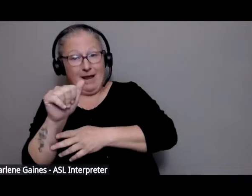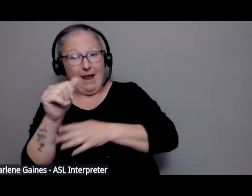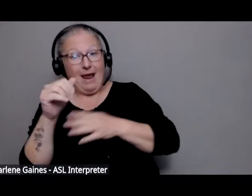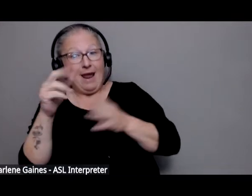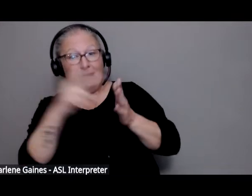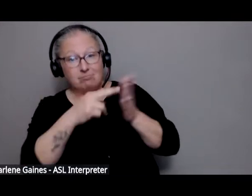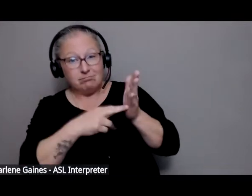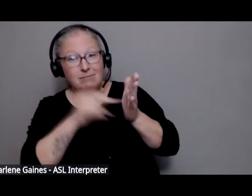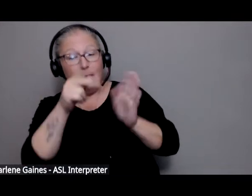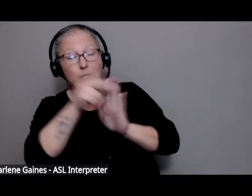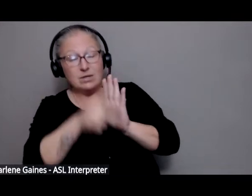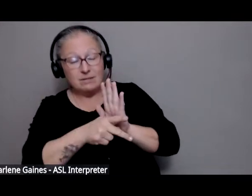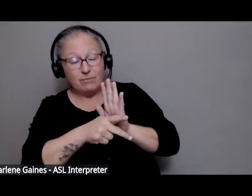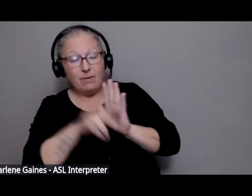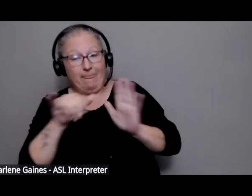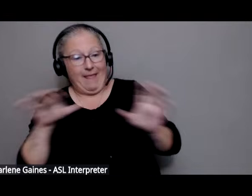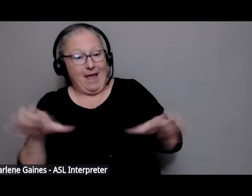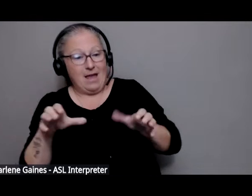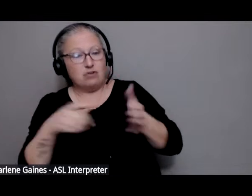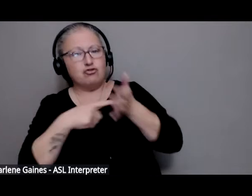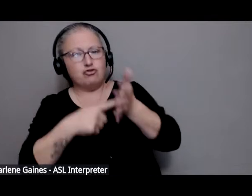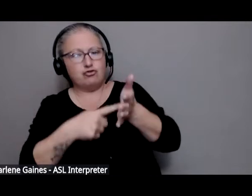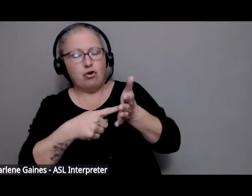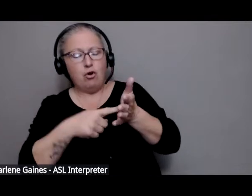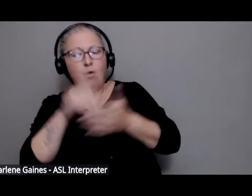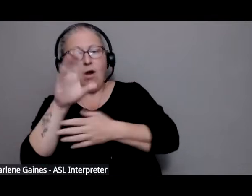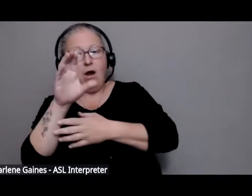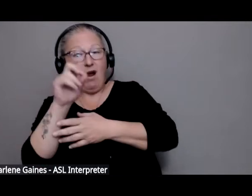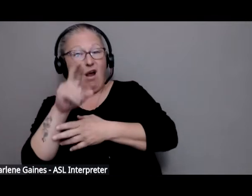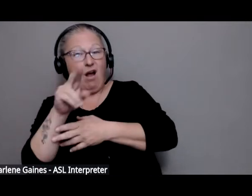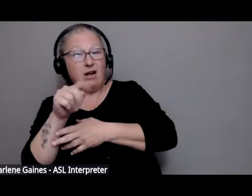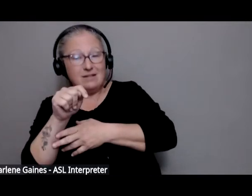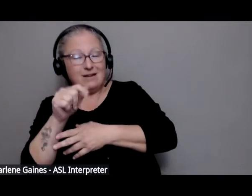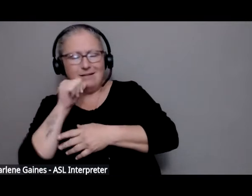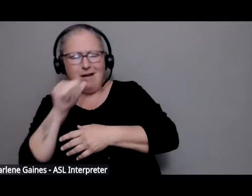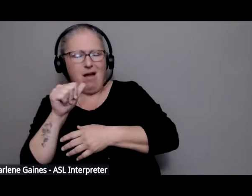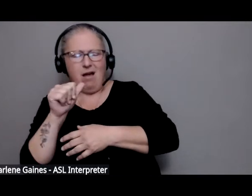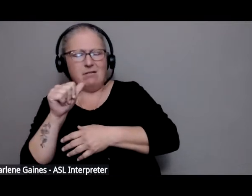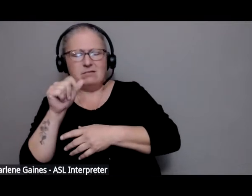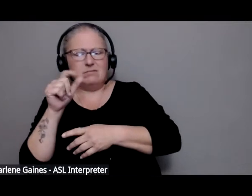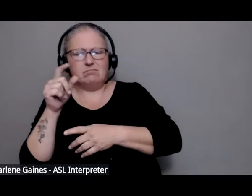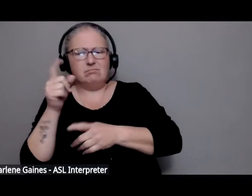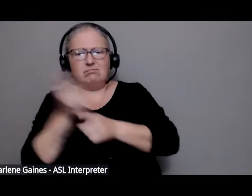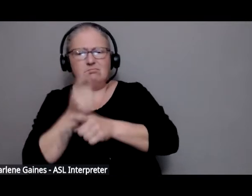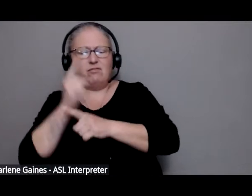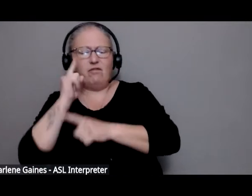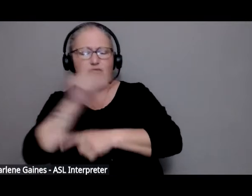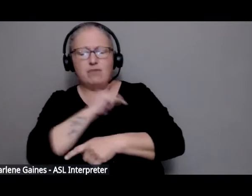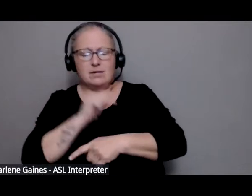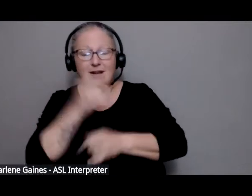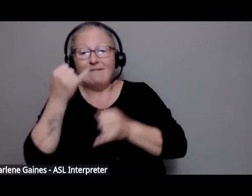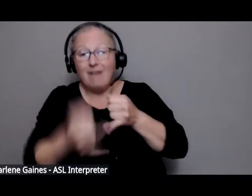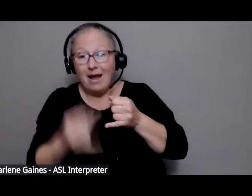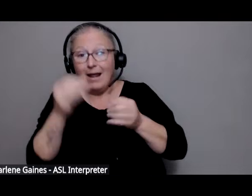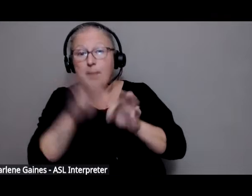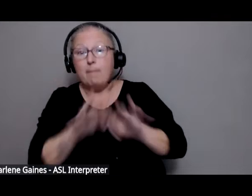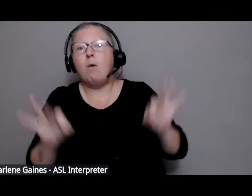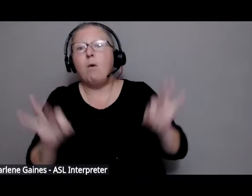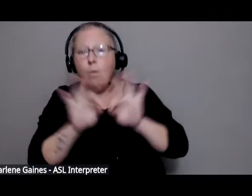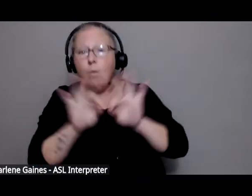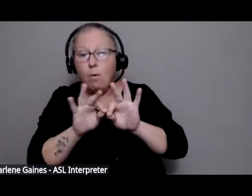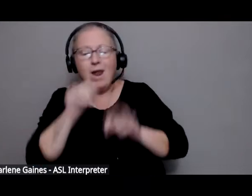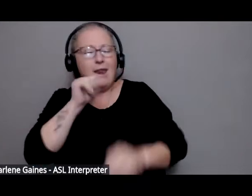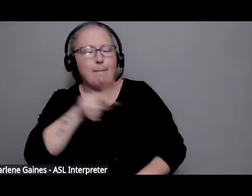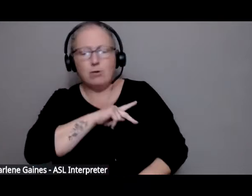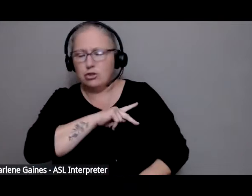and principles, these actions demonstrate conduct unbecoming of a trustee. Finally, and most importantly, this is not